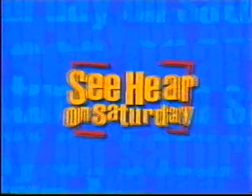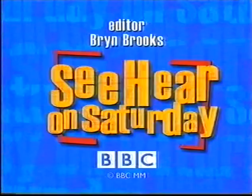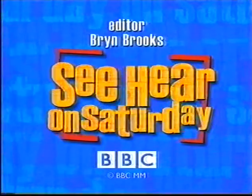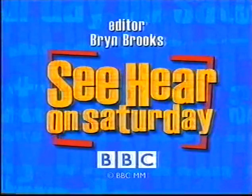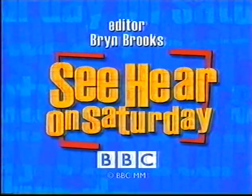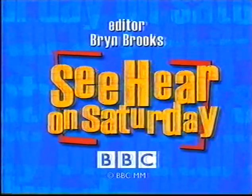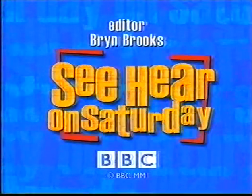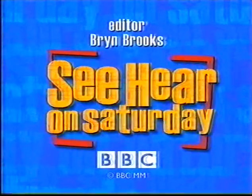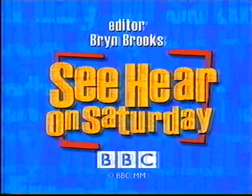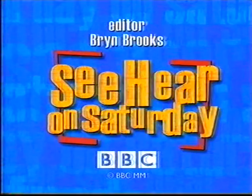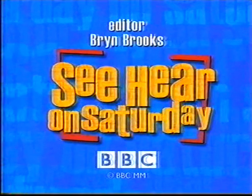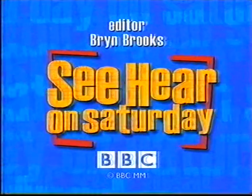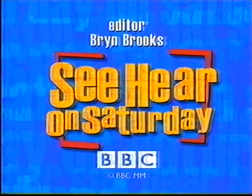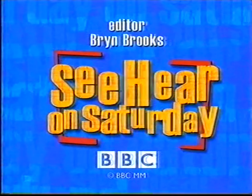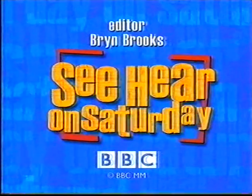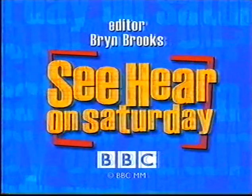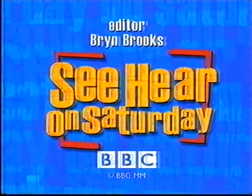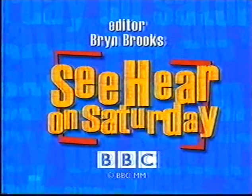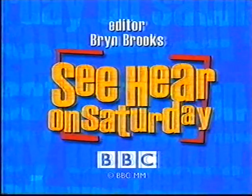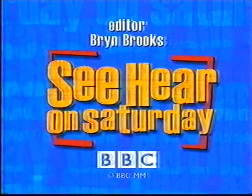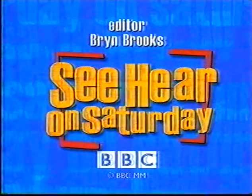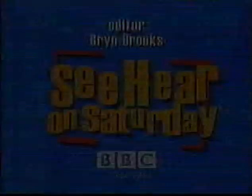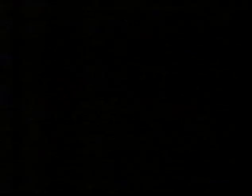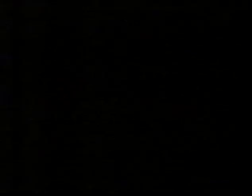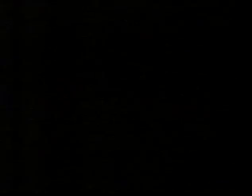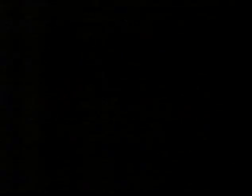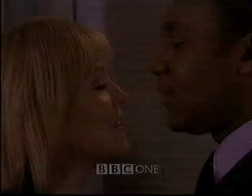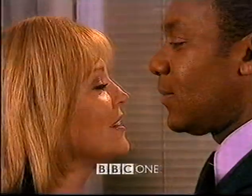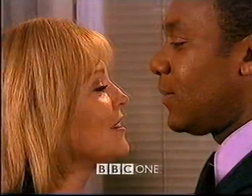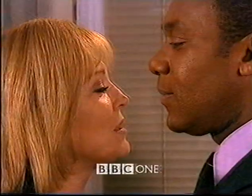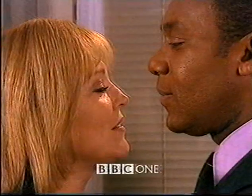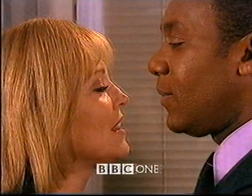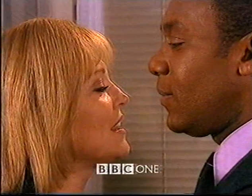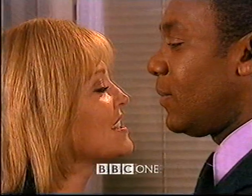You know, behaving like this can